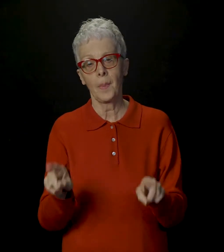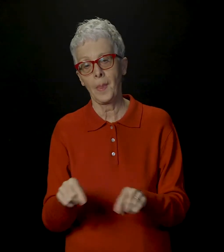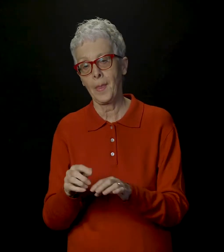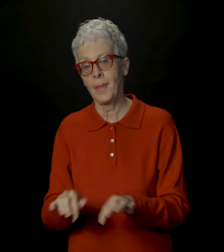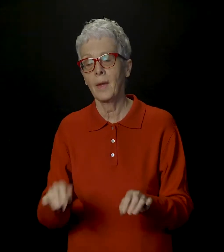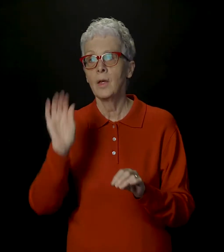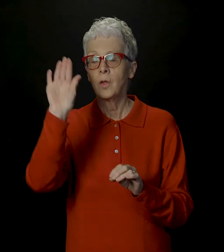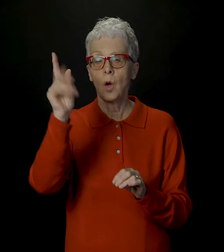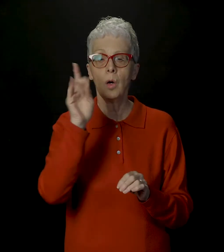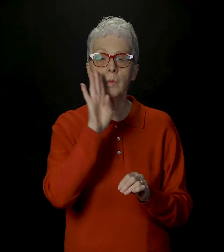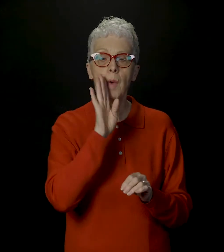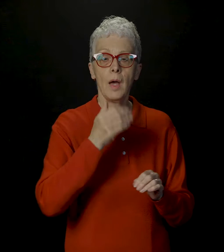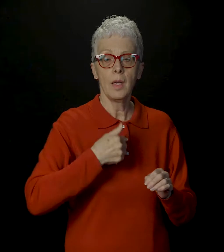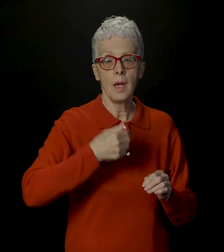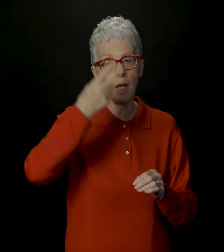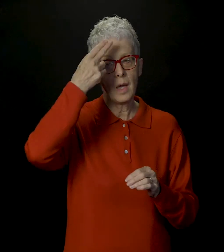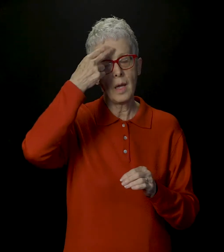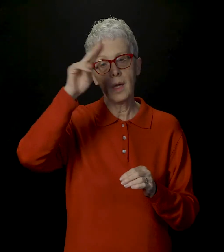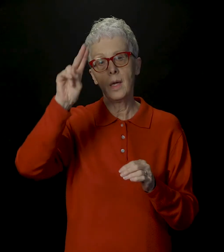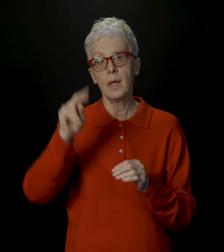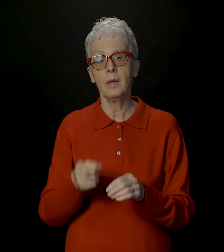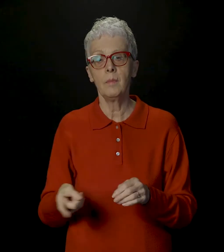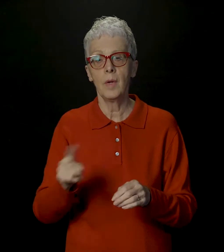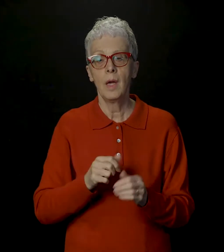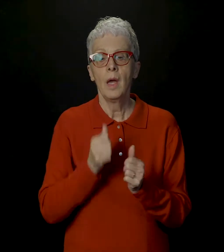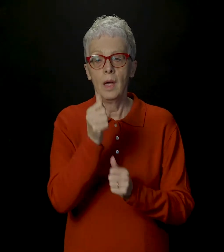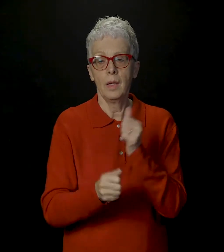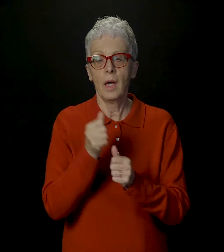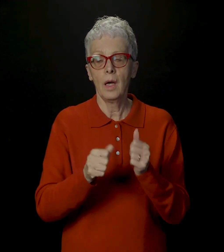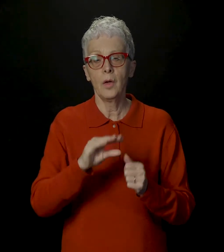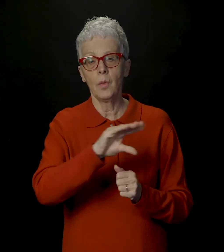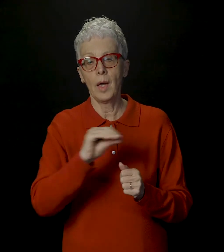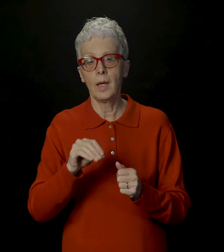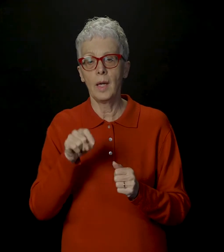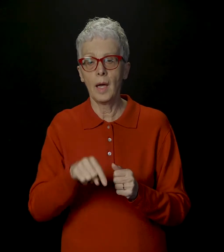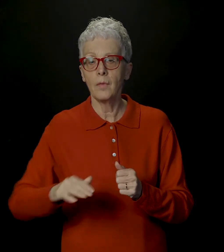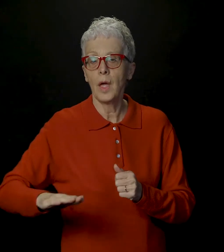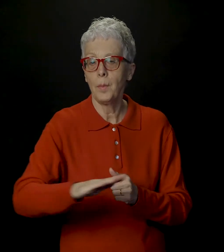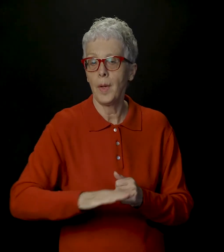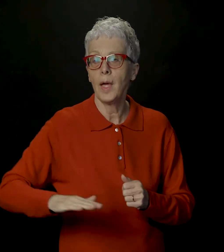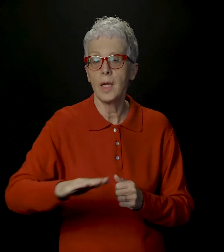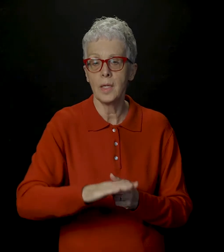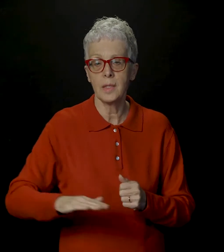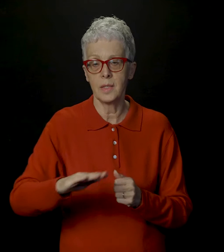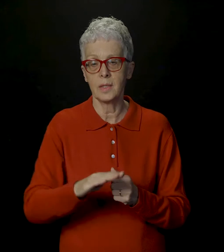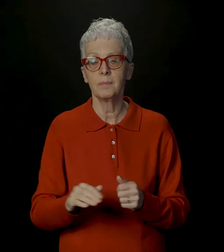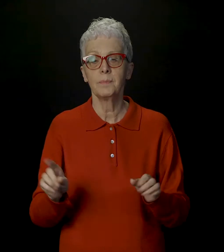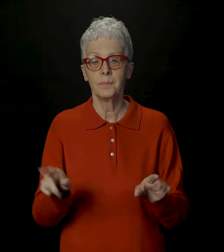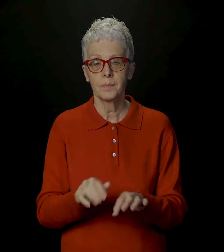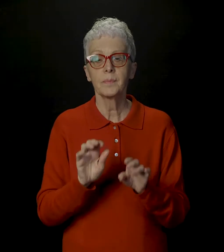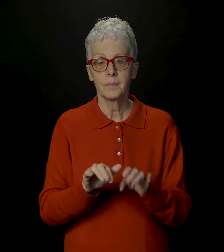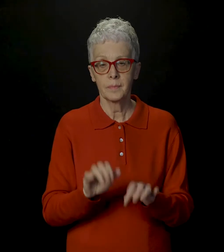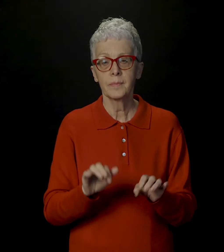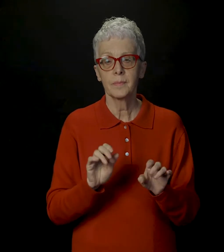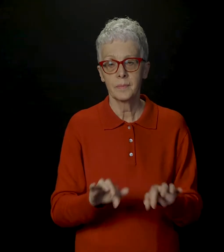name You called my name And I ran out of that place